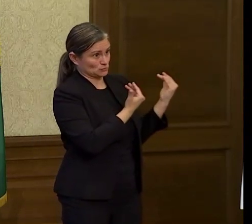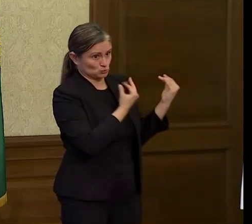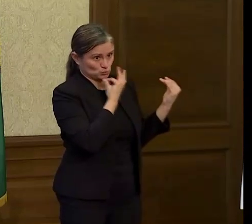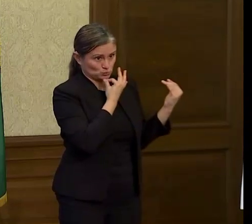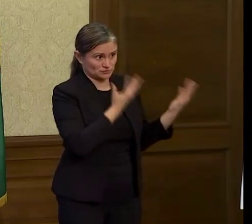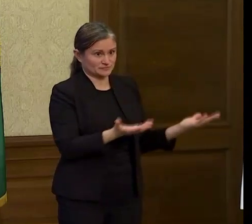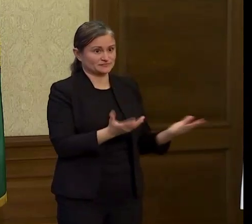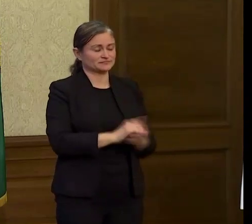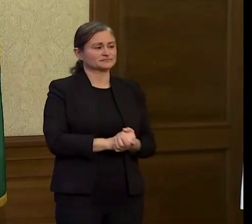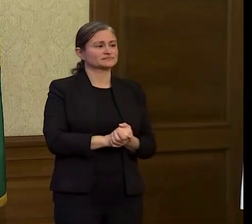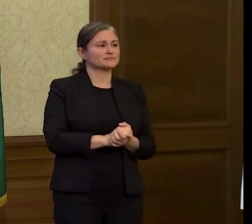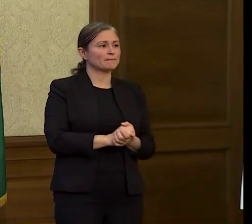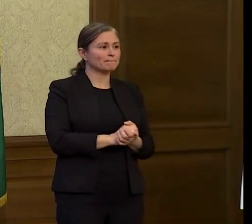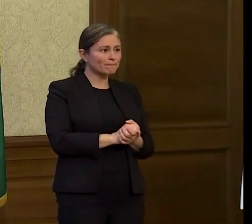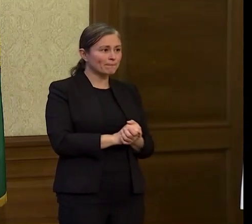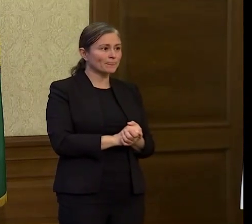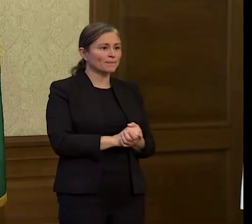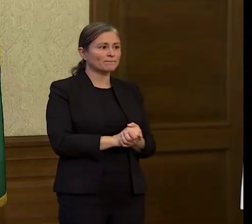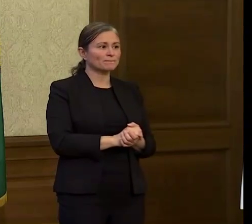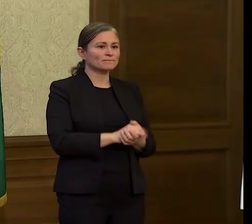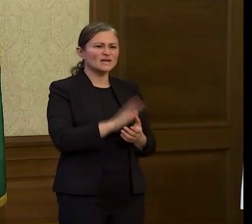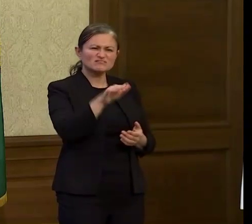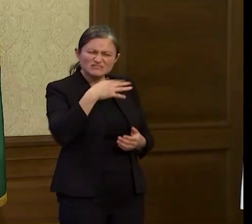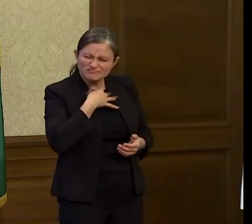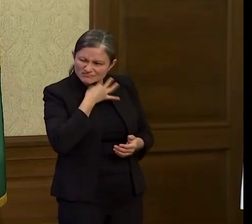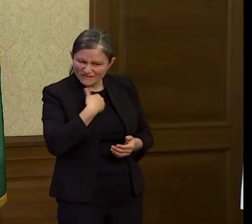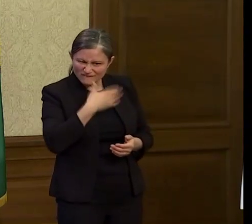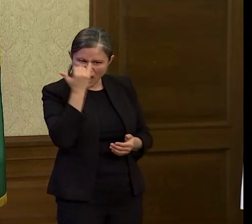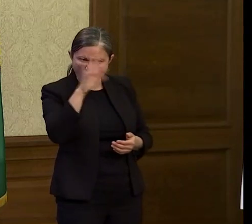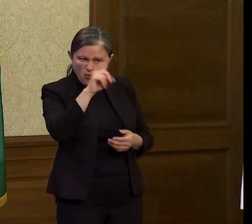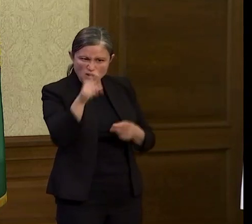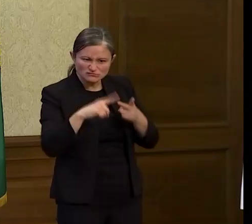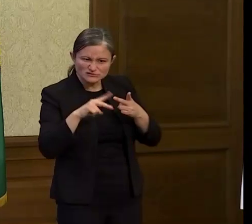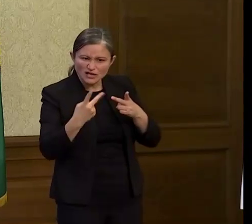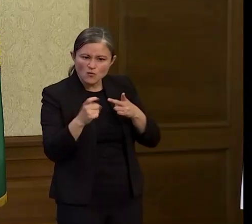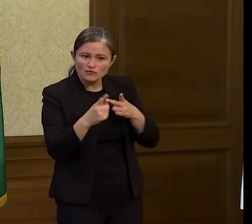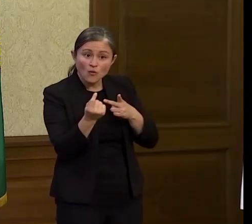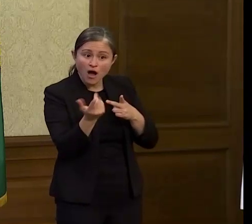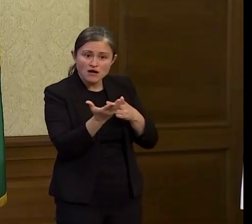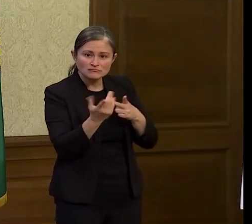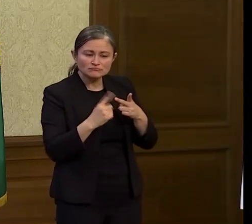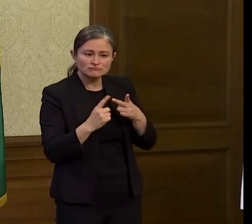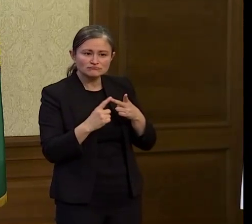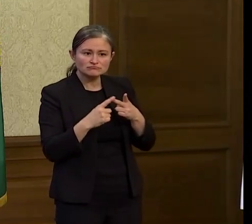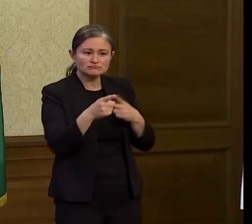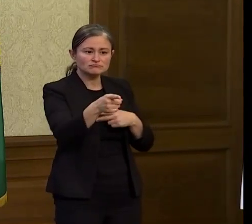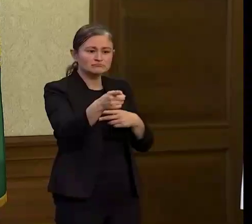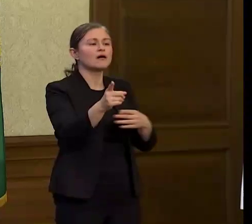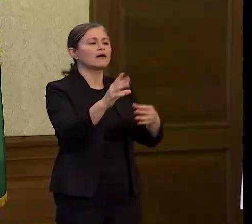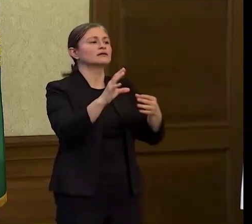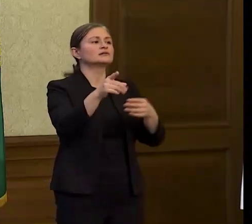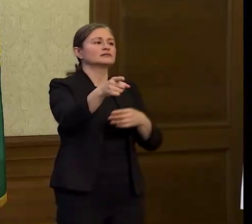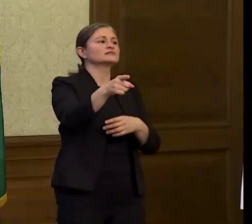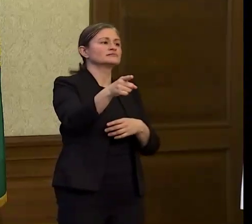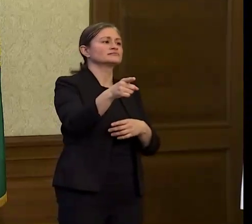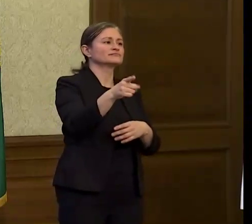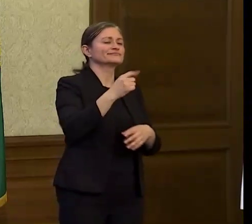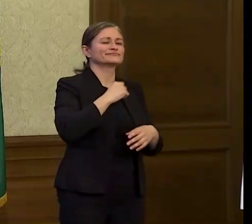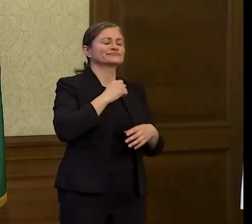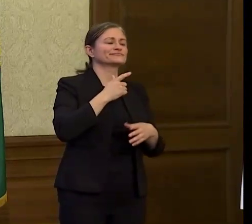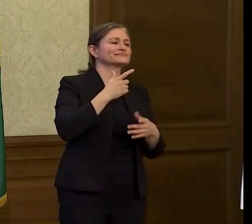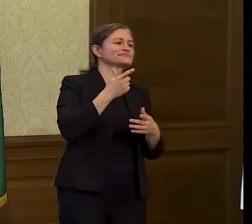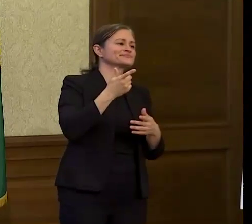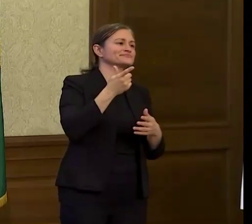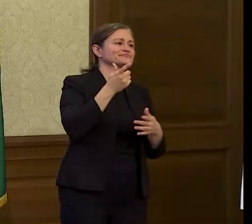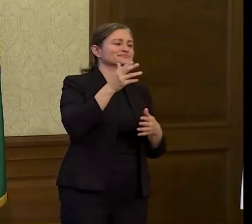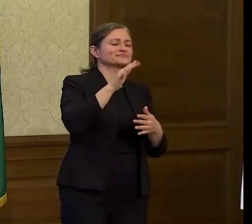There was another part of your question there, the first part. What was the first part of your question? Yeah, so I guess I'm unmuted. The first part was